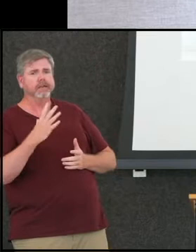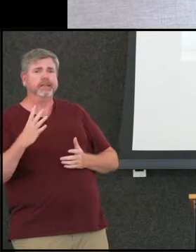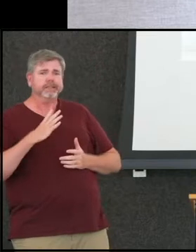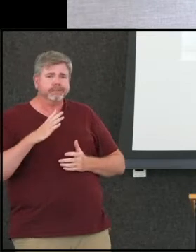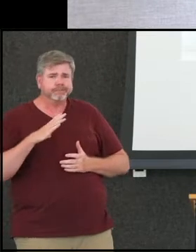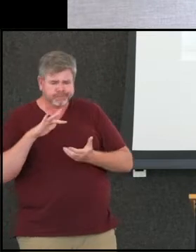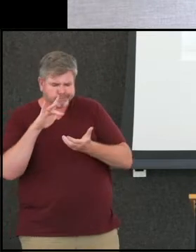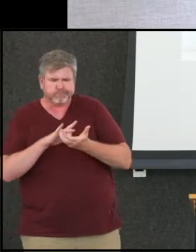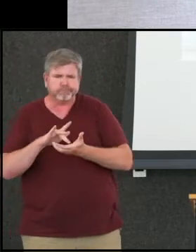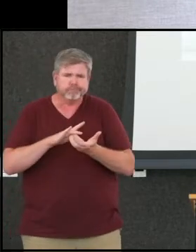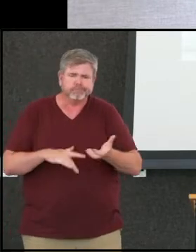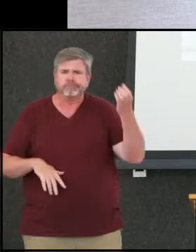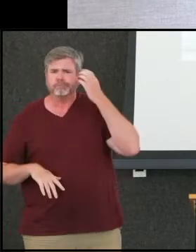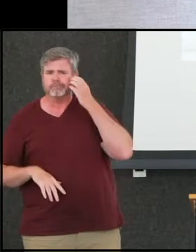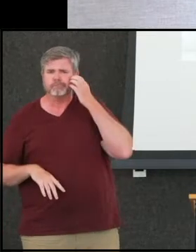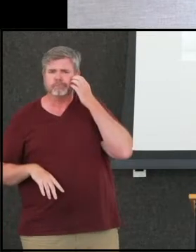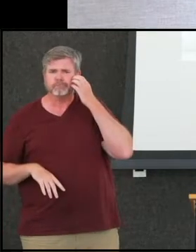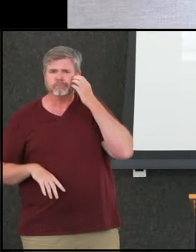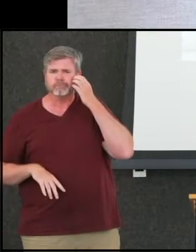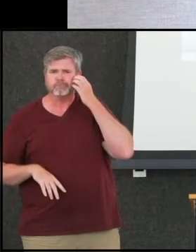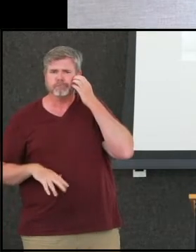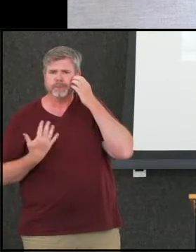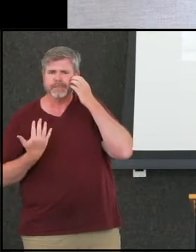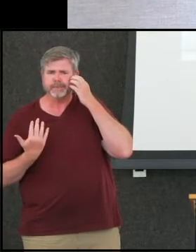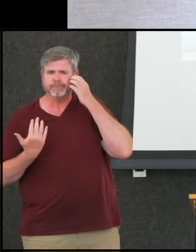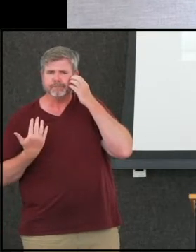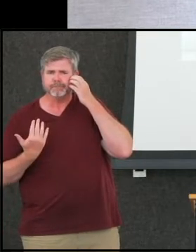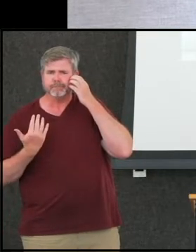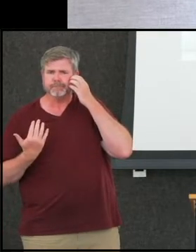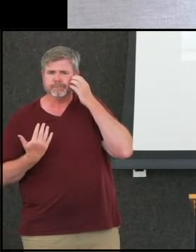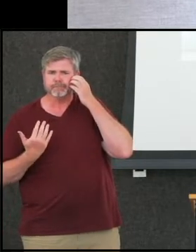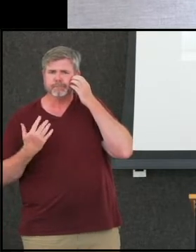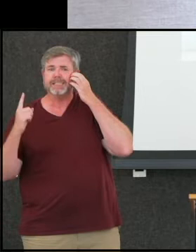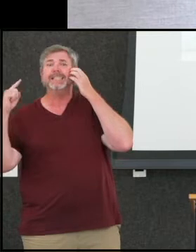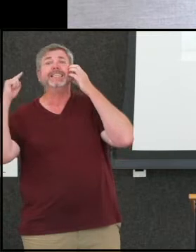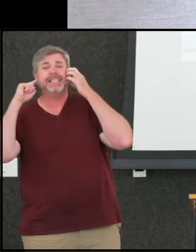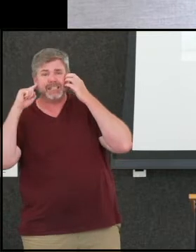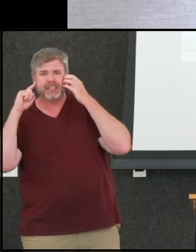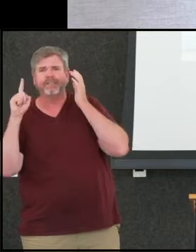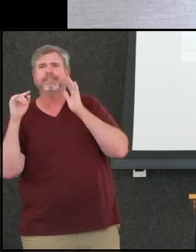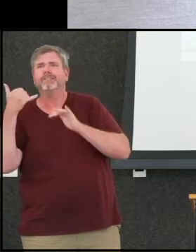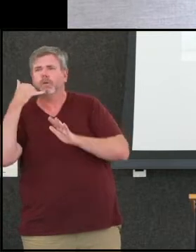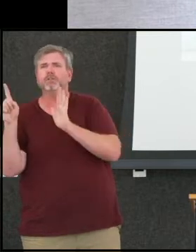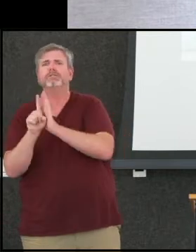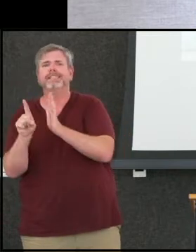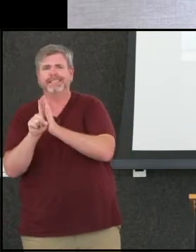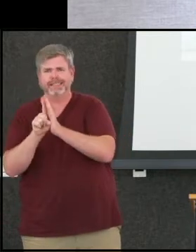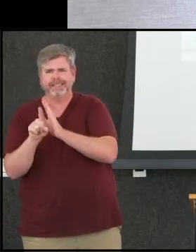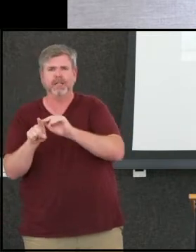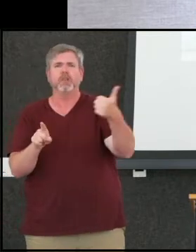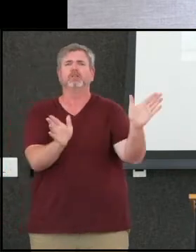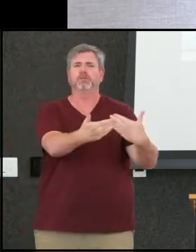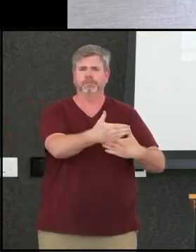up and I called Colin. And I heard the phone ring in his room. And so